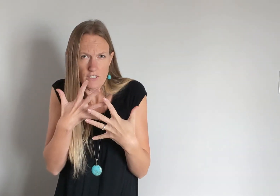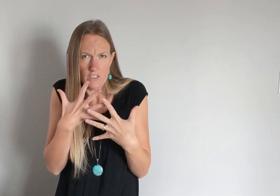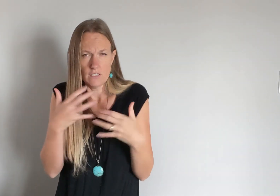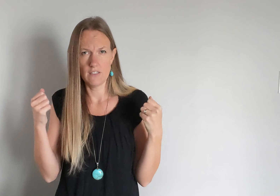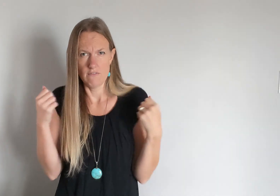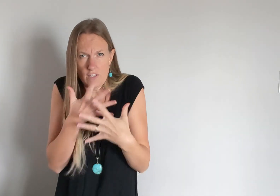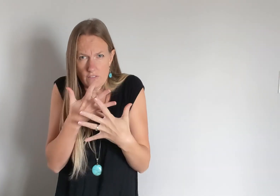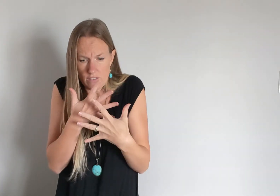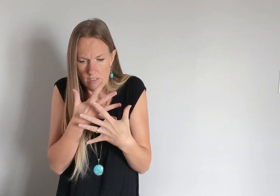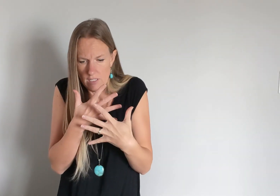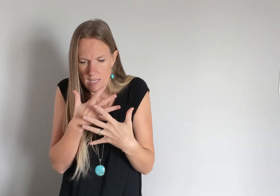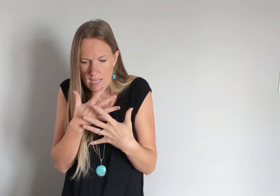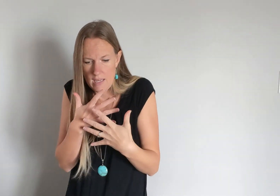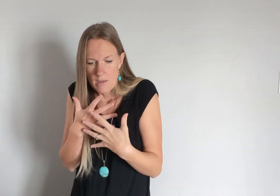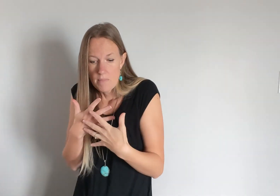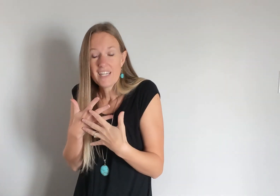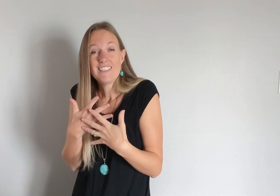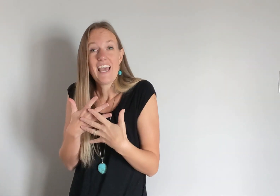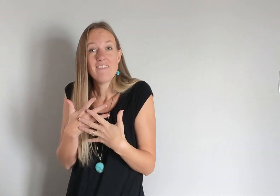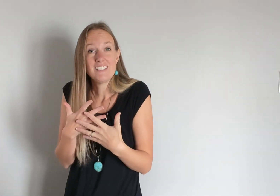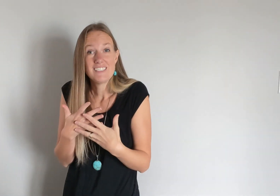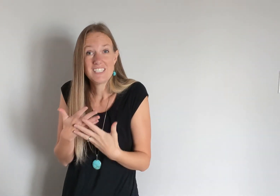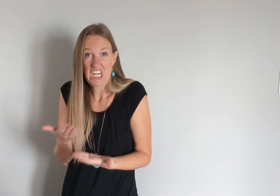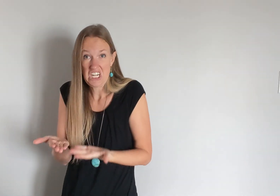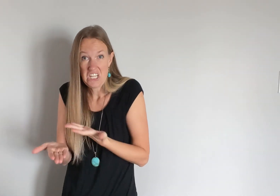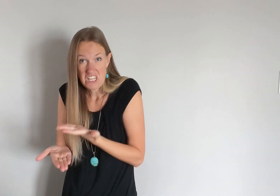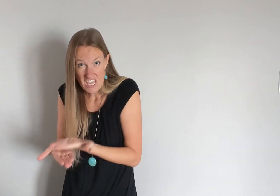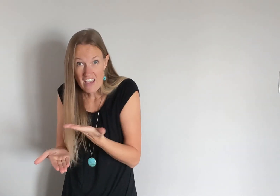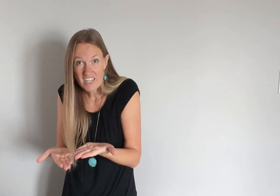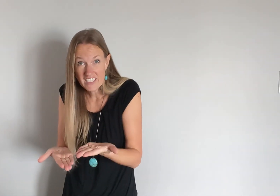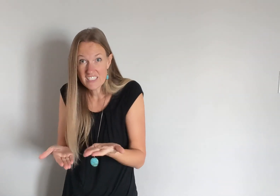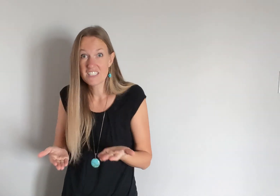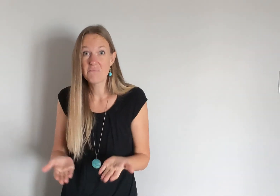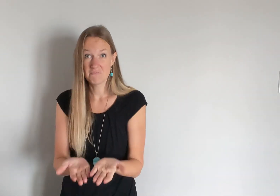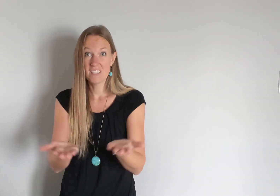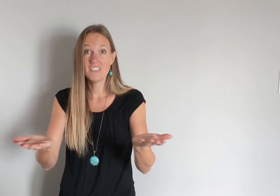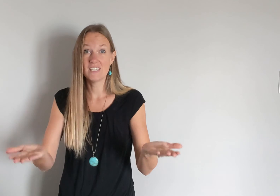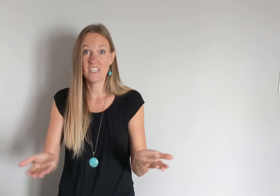fearful, fearful, because the evidence is here. The evidence is here.